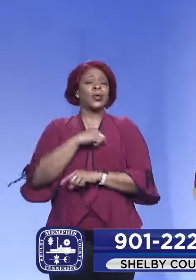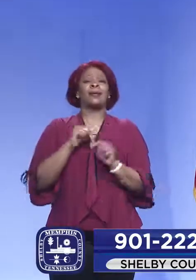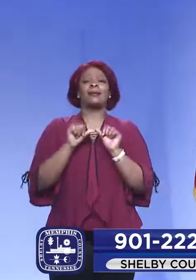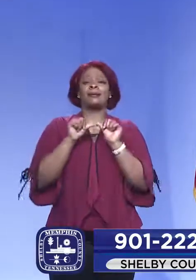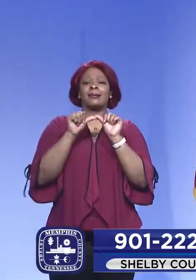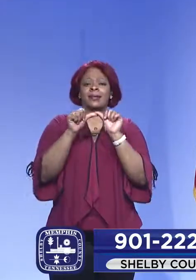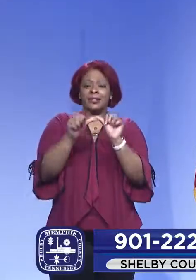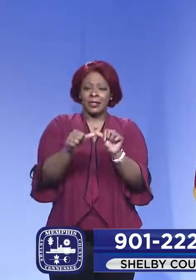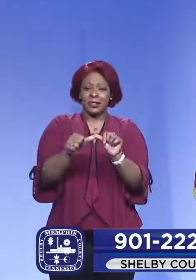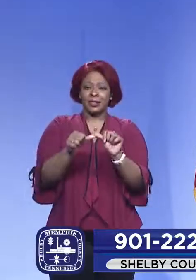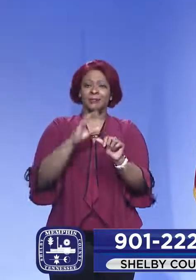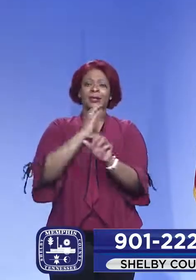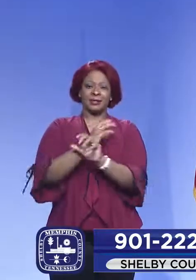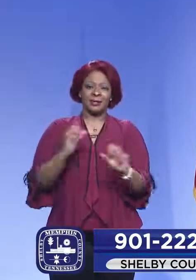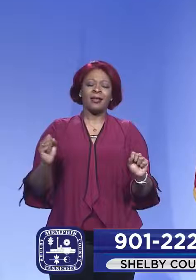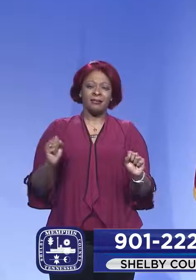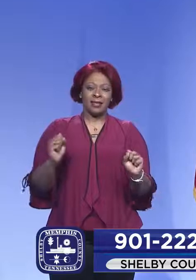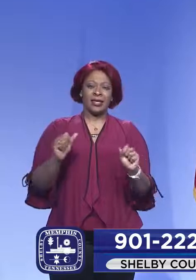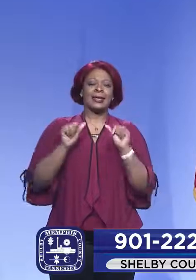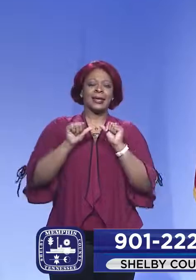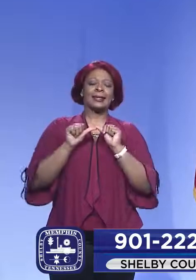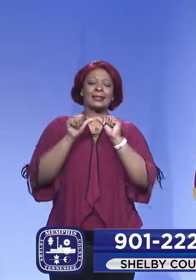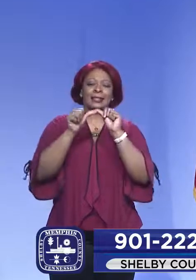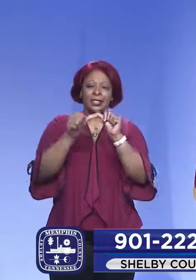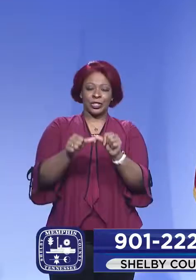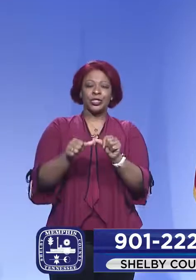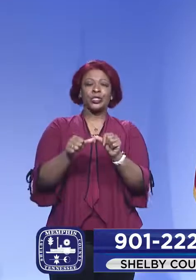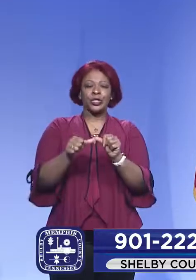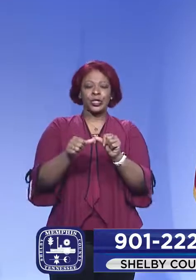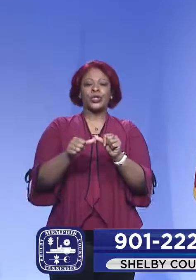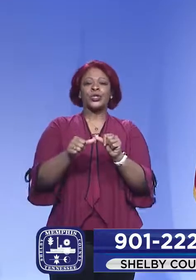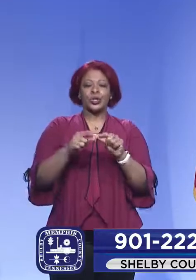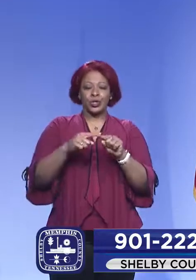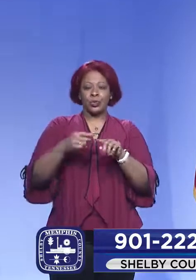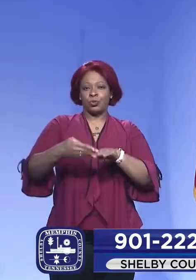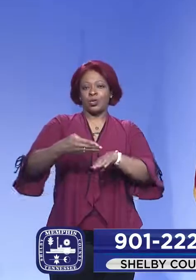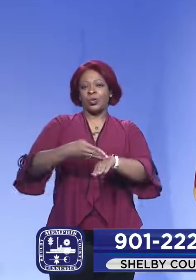to remain safe and continue to progress.